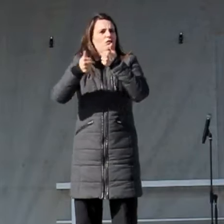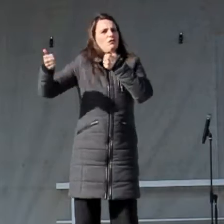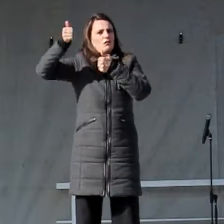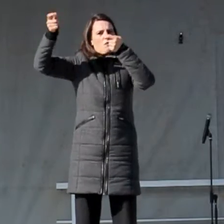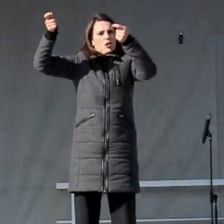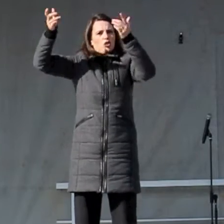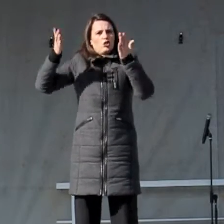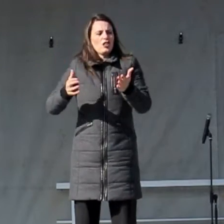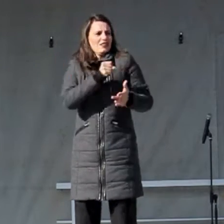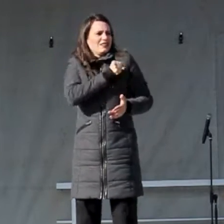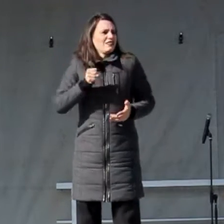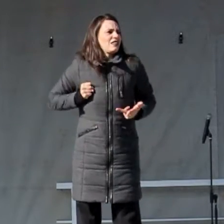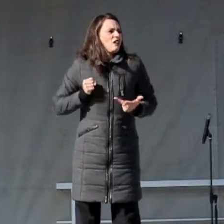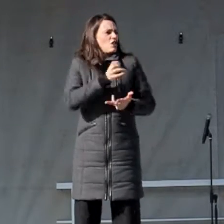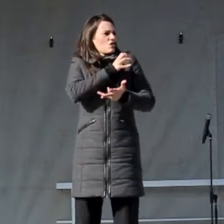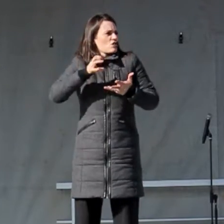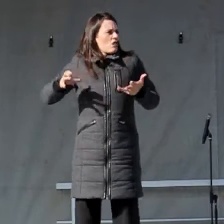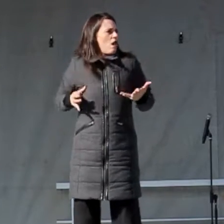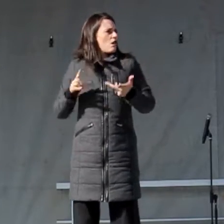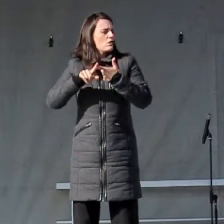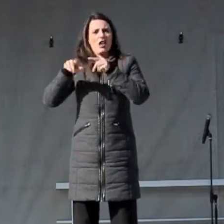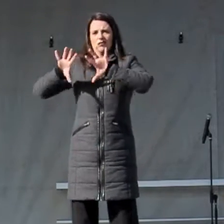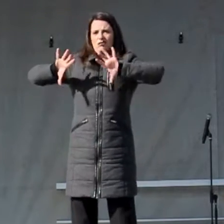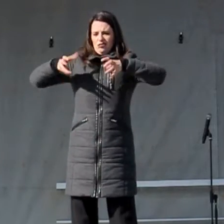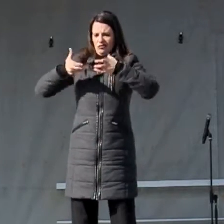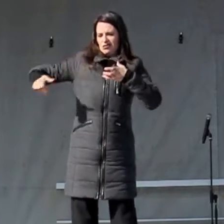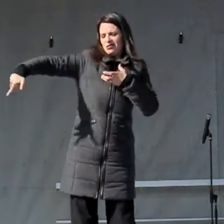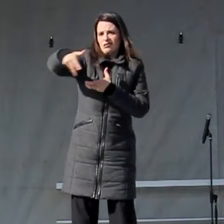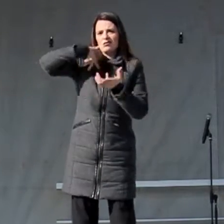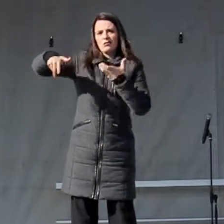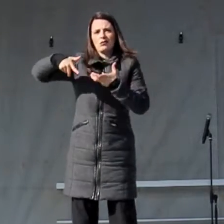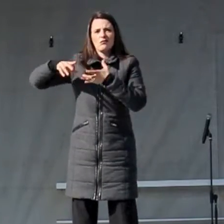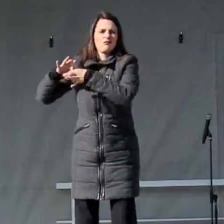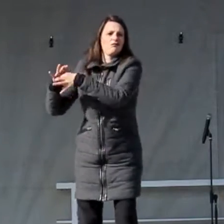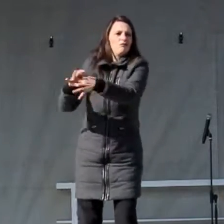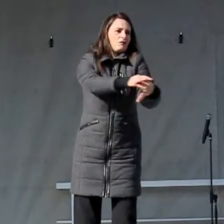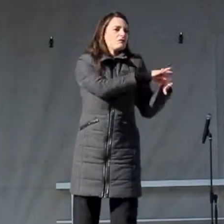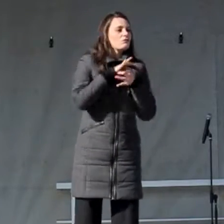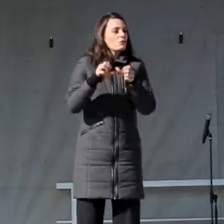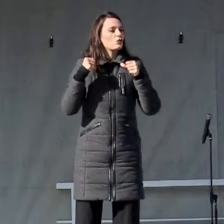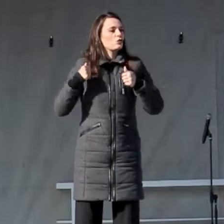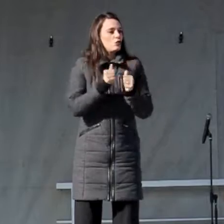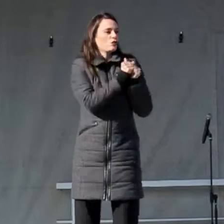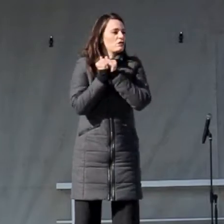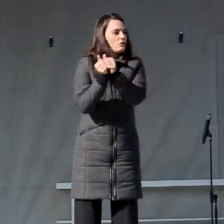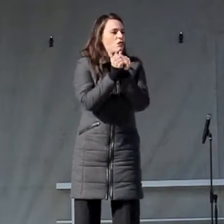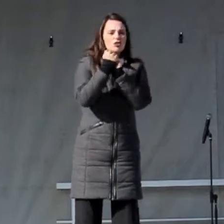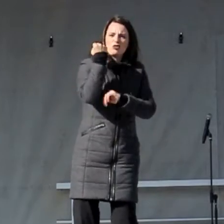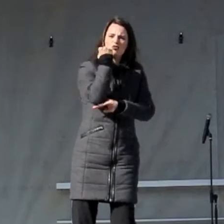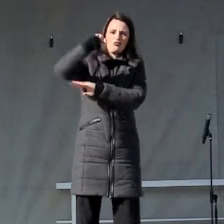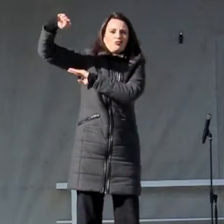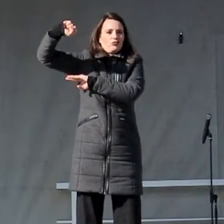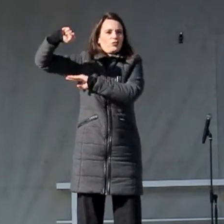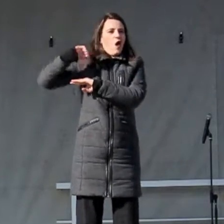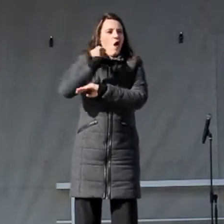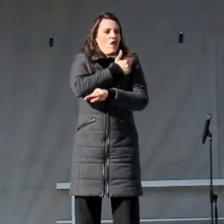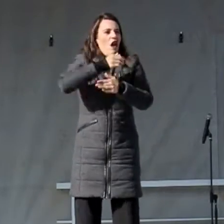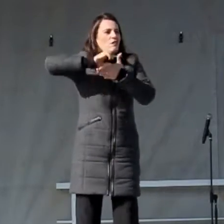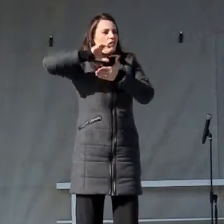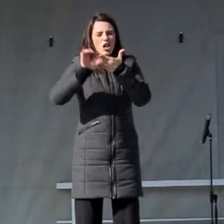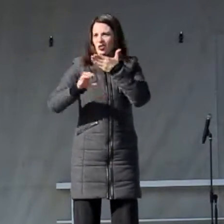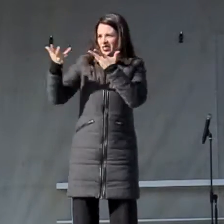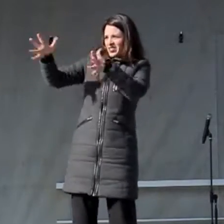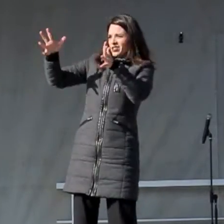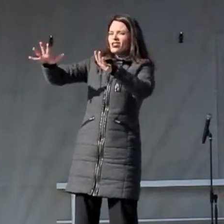administration, Senate, Congress, and society itself. Rise together to witness positive outcomes of our struggles.